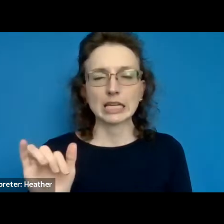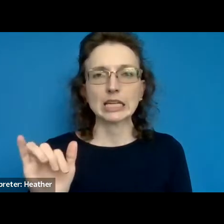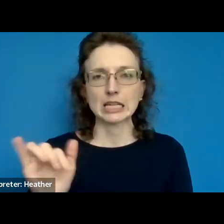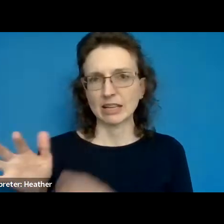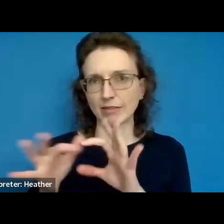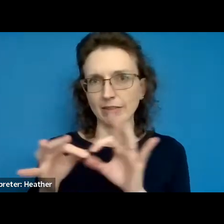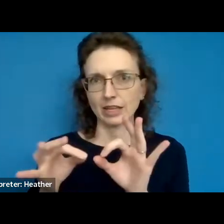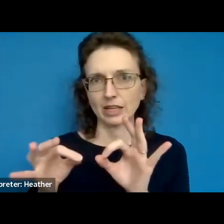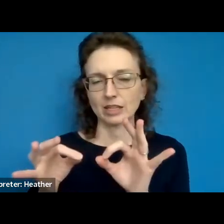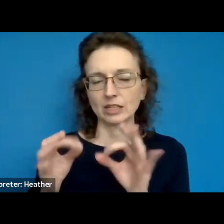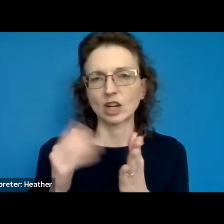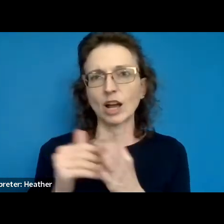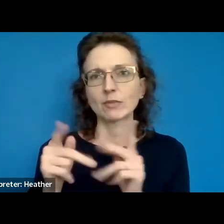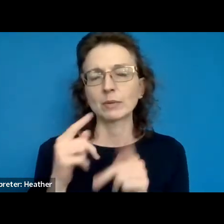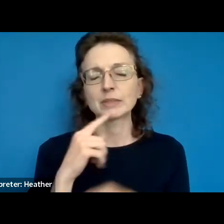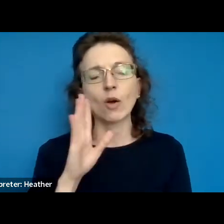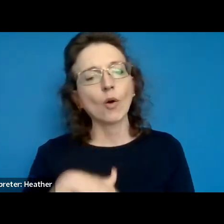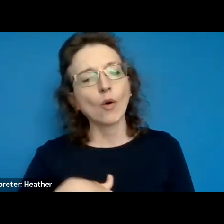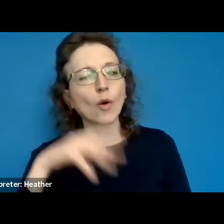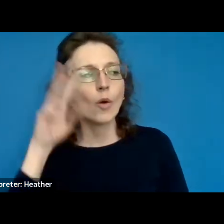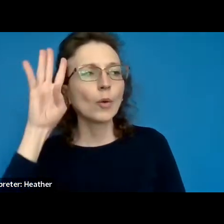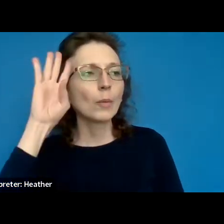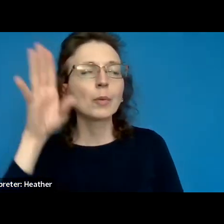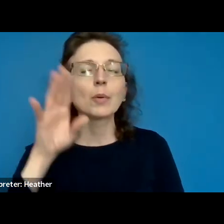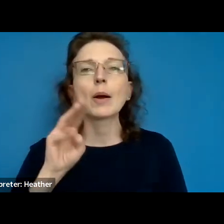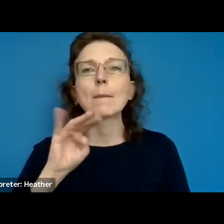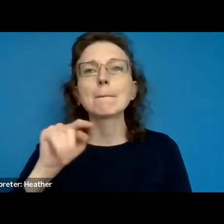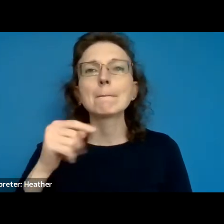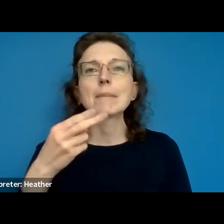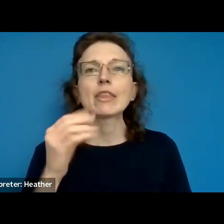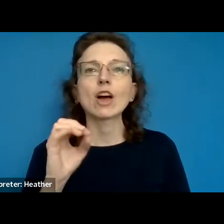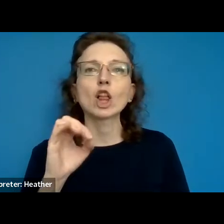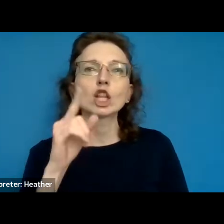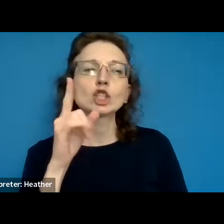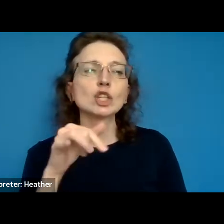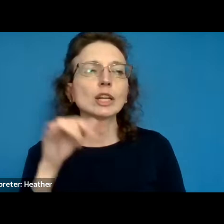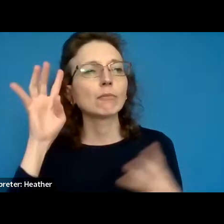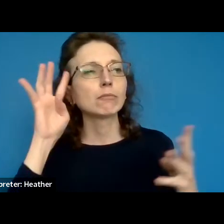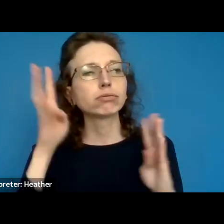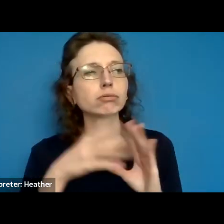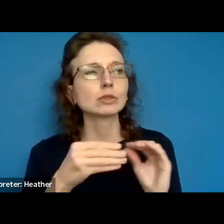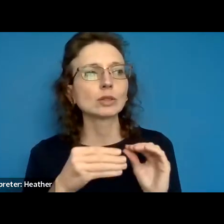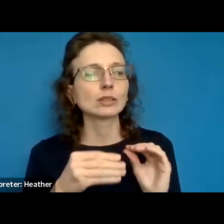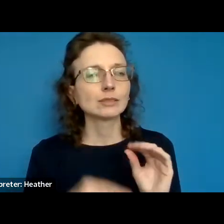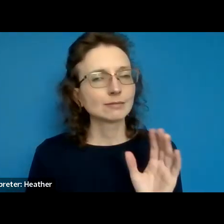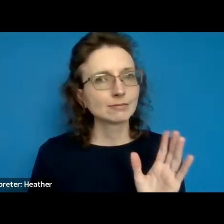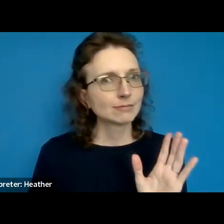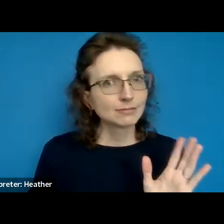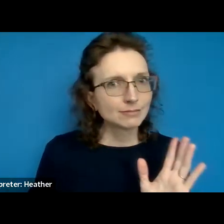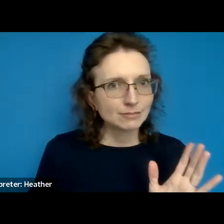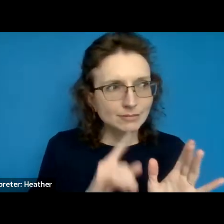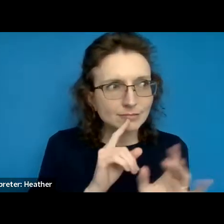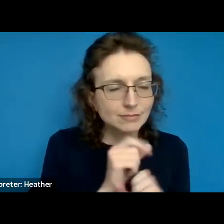say, oh, these are just mythology, or these are, you know, just made up stories, but they're actually real stories, but they're told